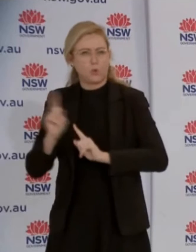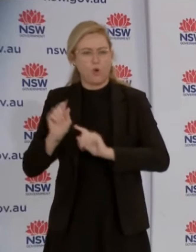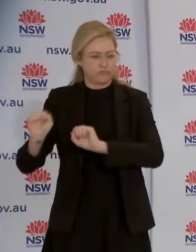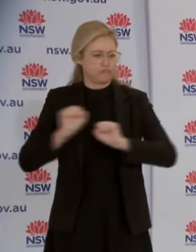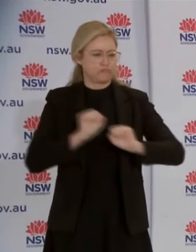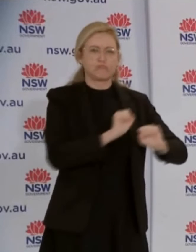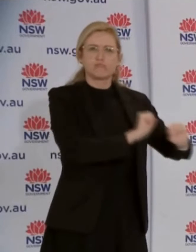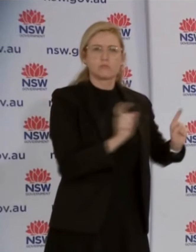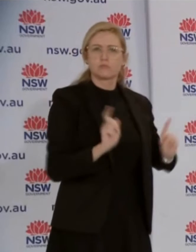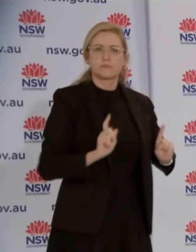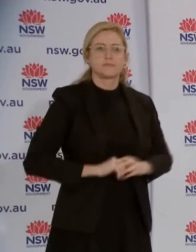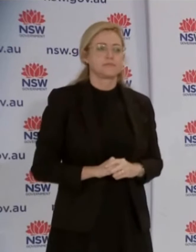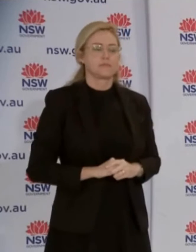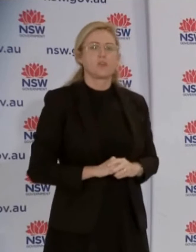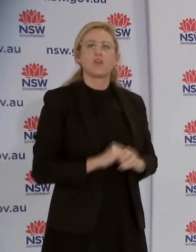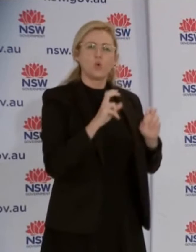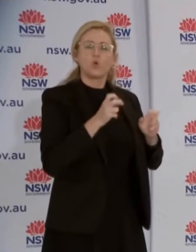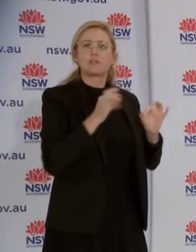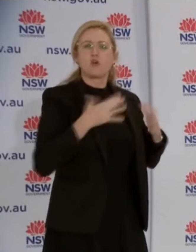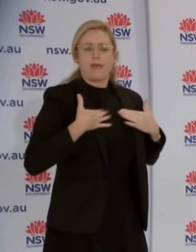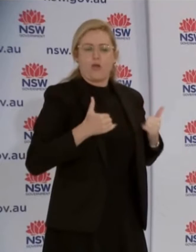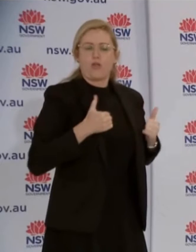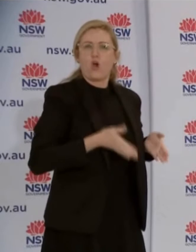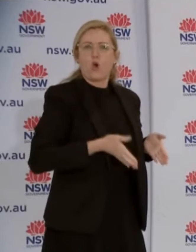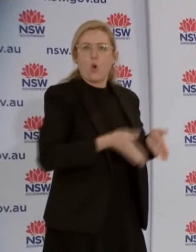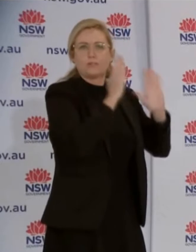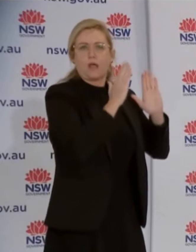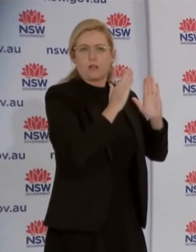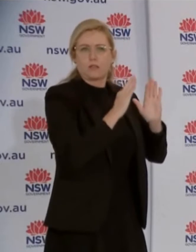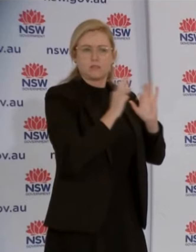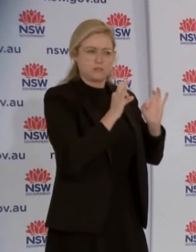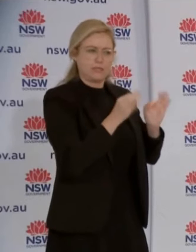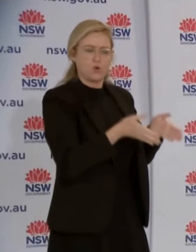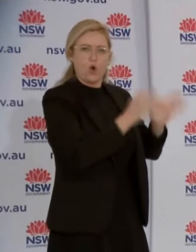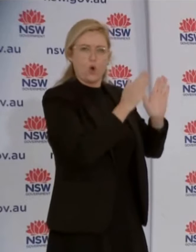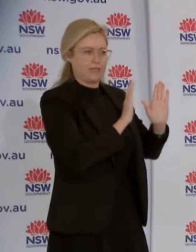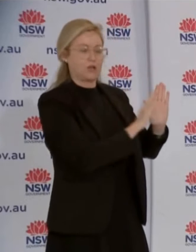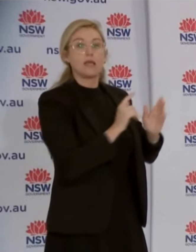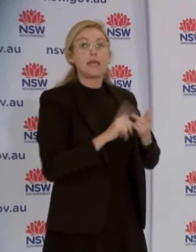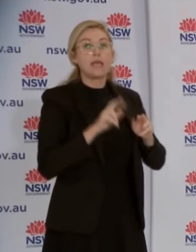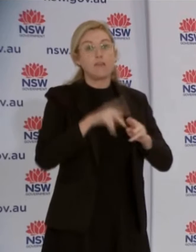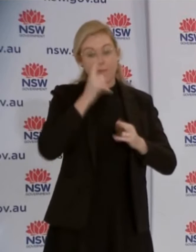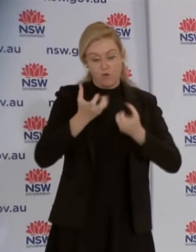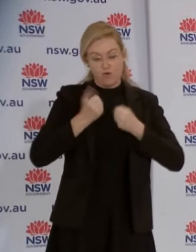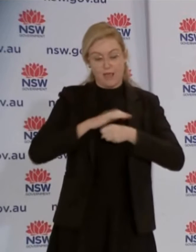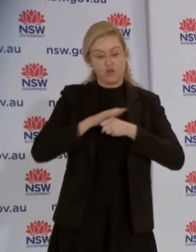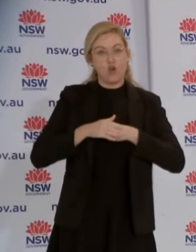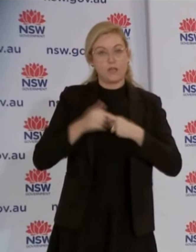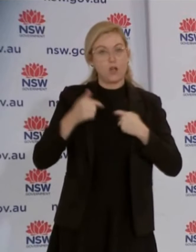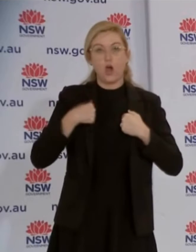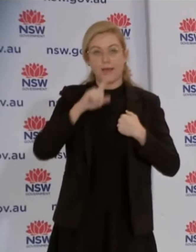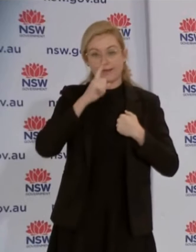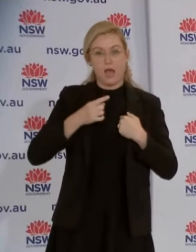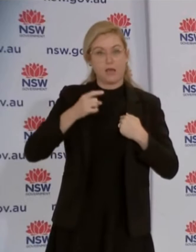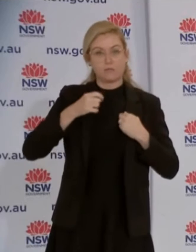So the health hotels are prioritised for those people that can't safely isolate, or where there's vulnerable people in the household.